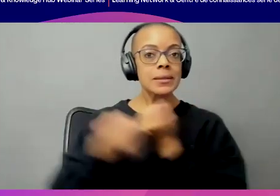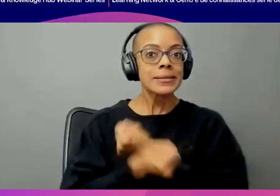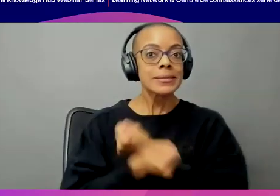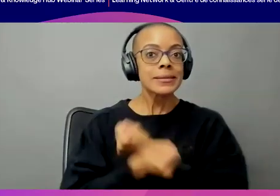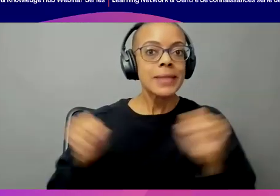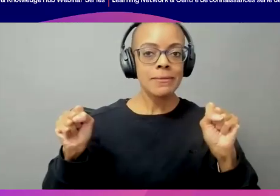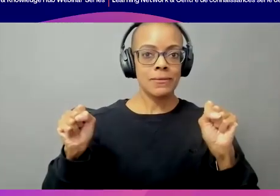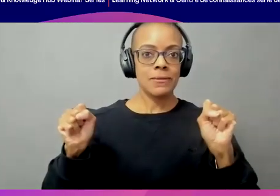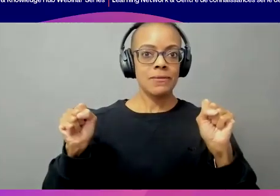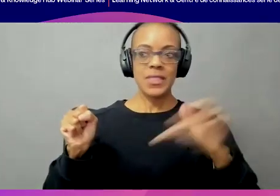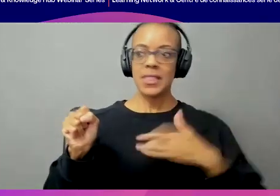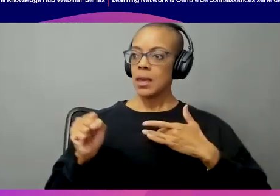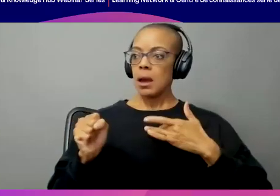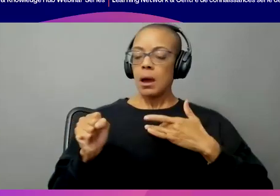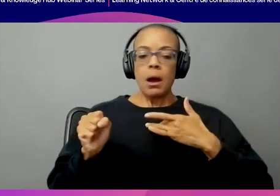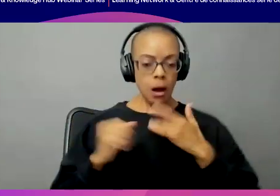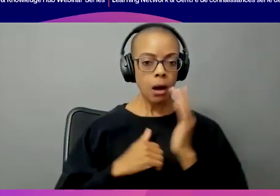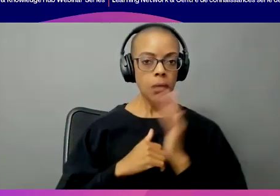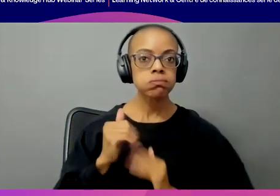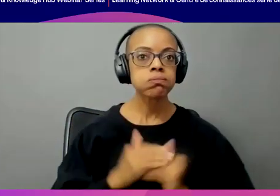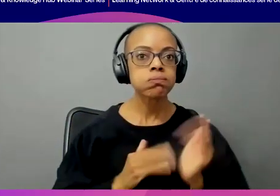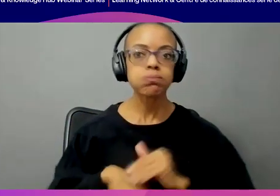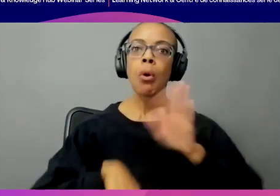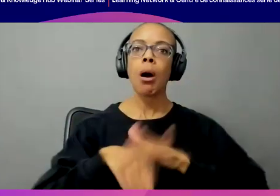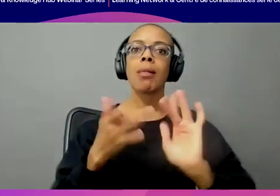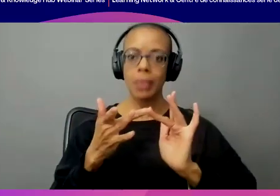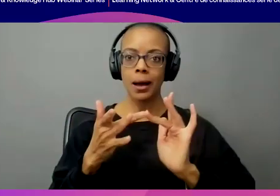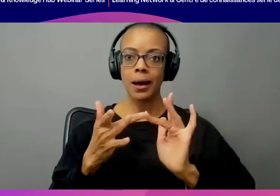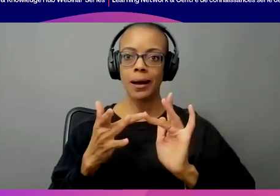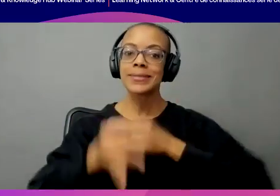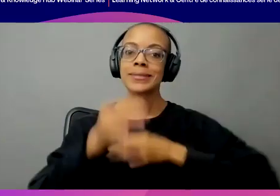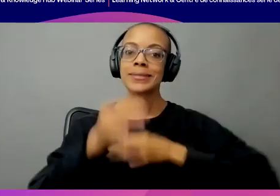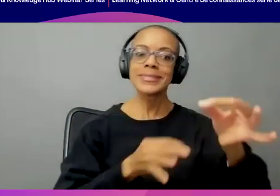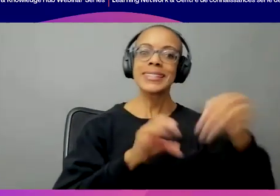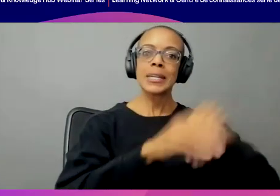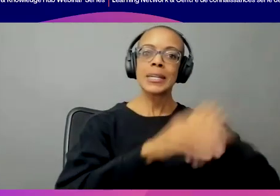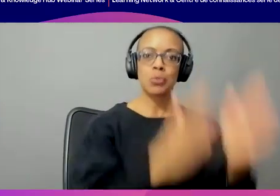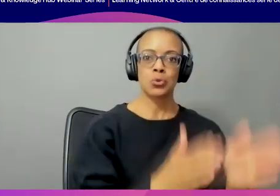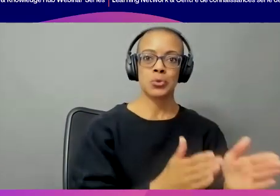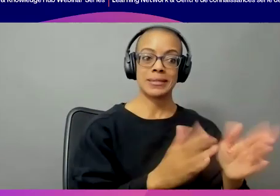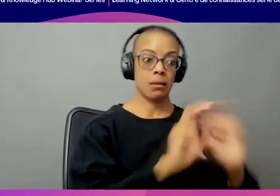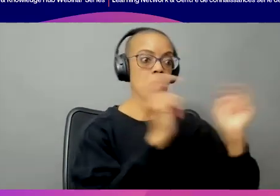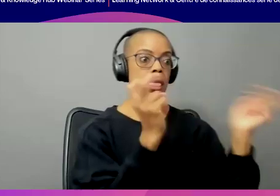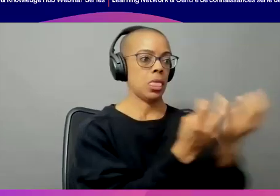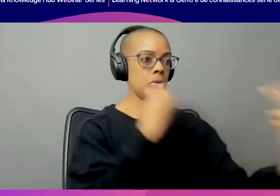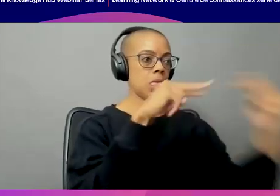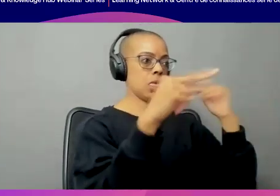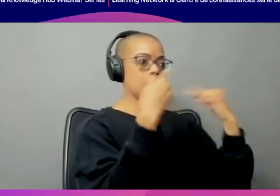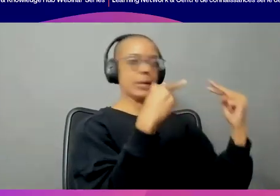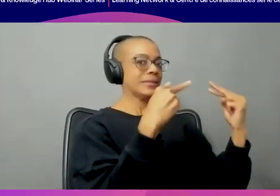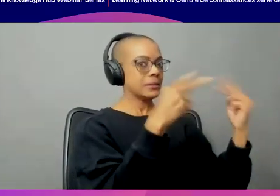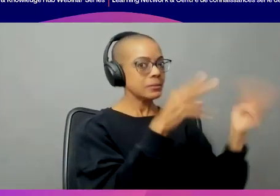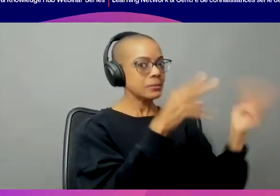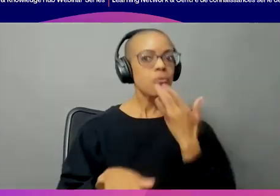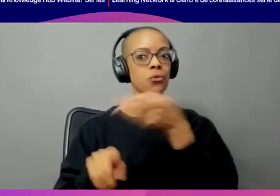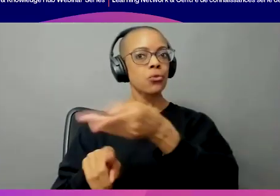vulnerable when they're in a group online than they feel in person. And actually, so did a number of the